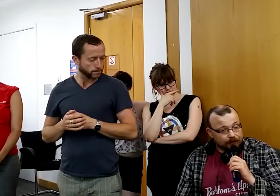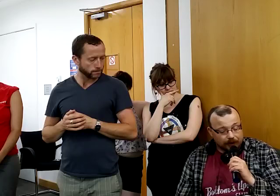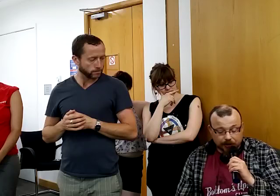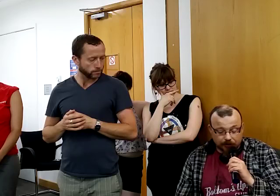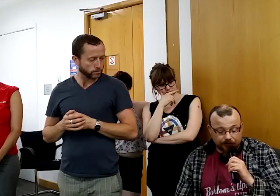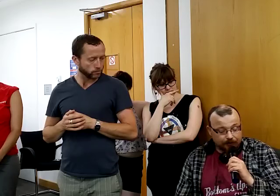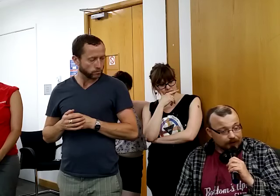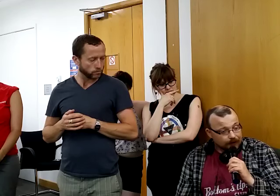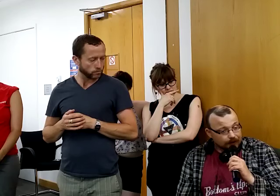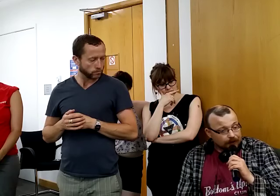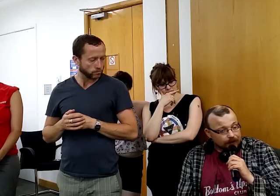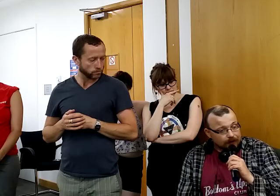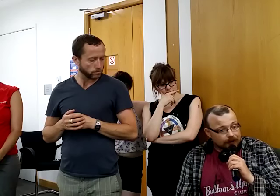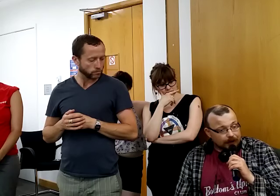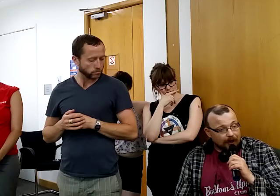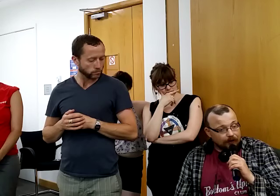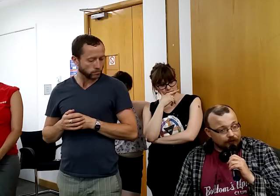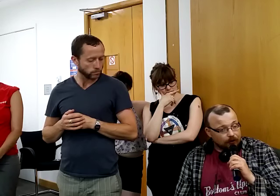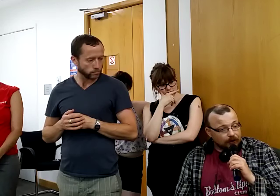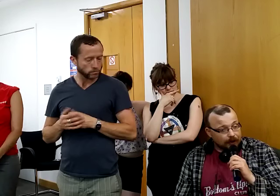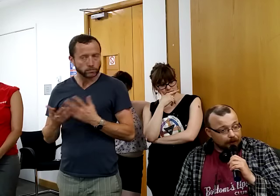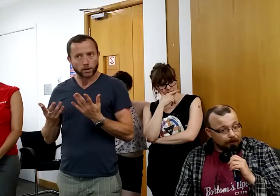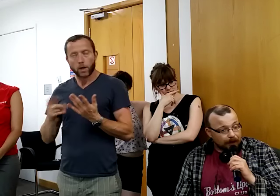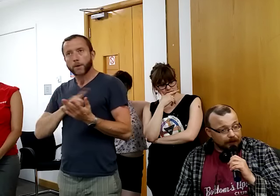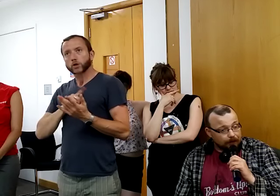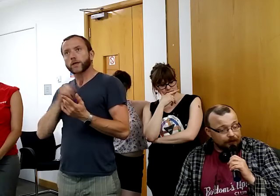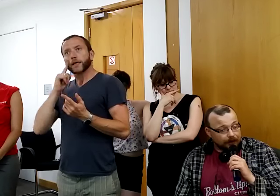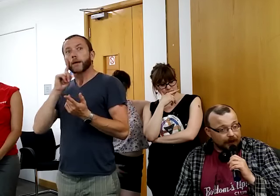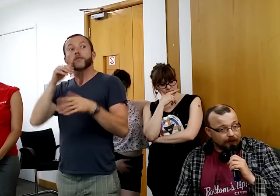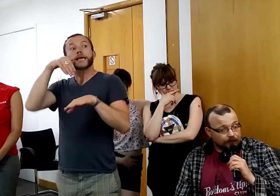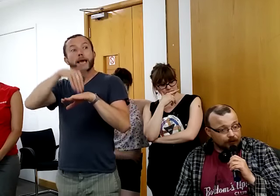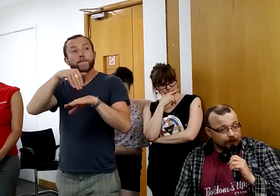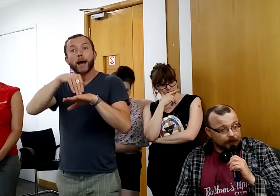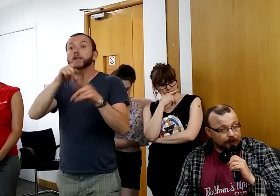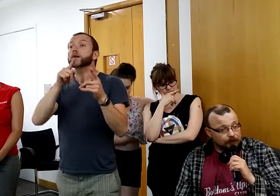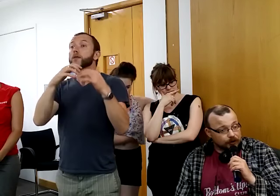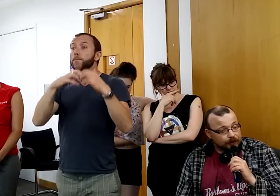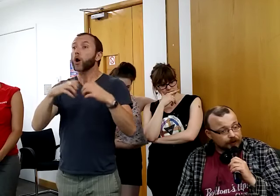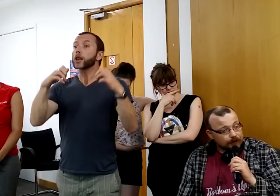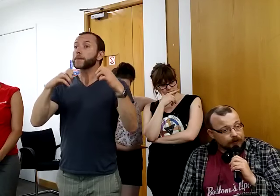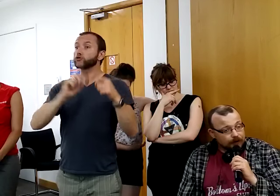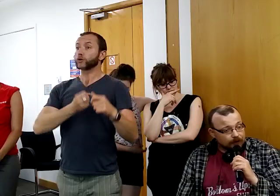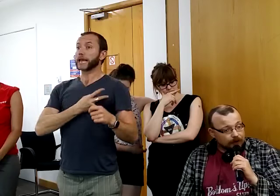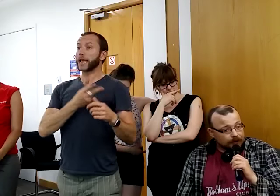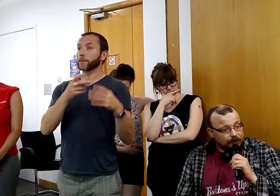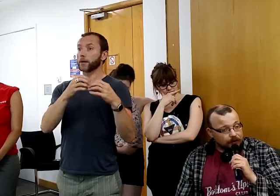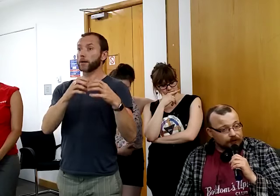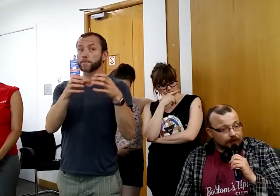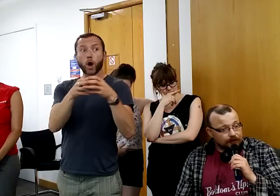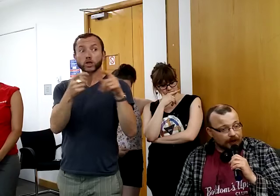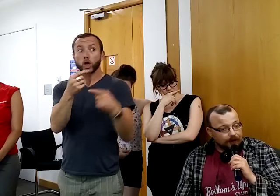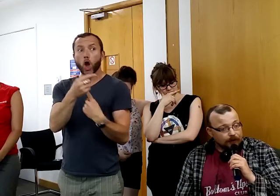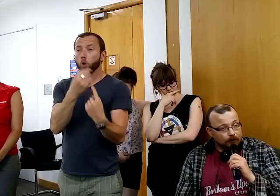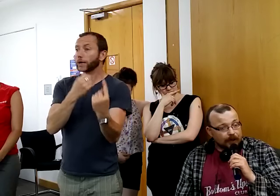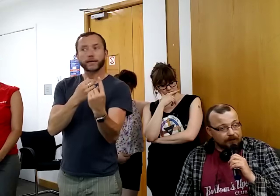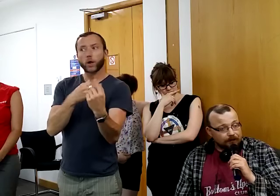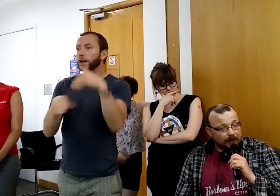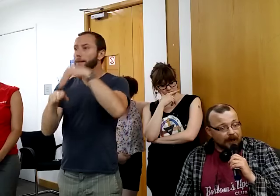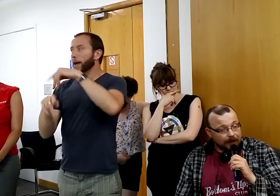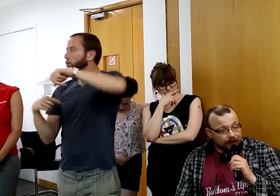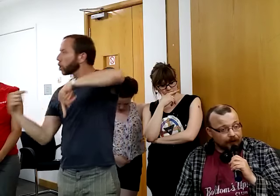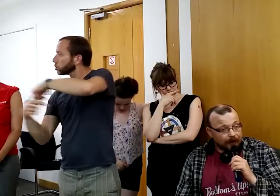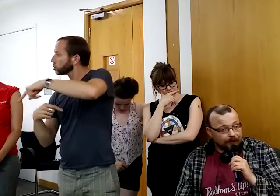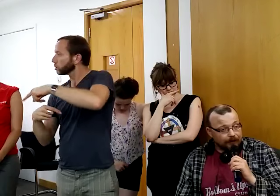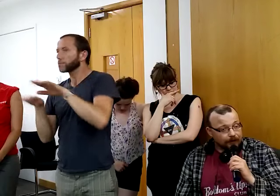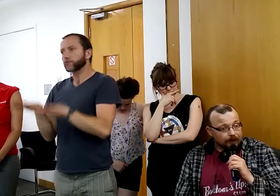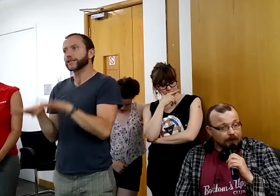there's a fight on for not just the heart and soul of the Labour Party, but for the heart and soul of our country. You know, and the truth is that we have